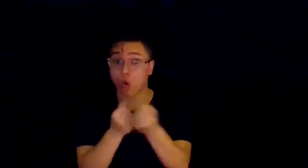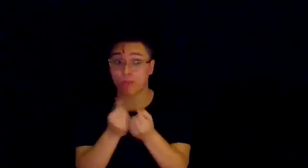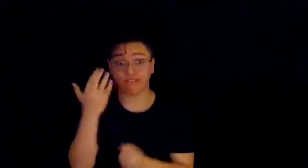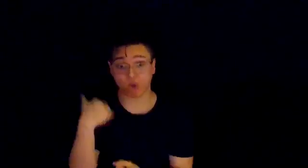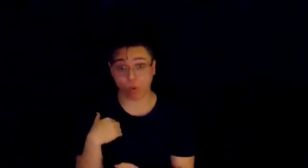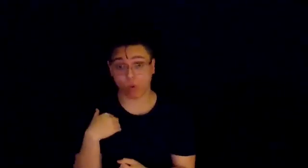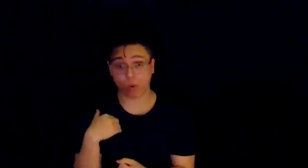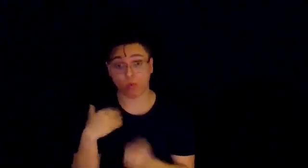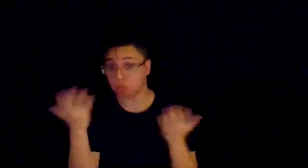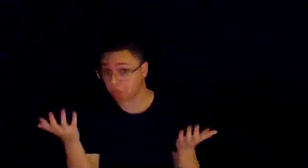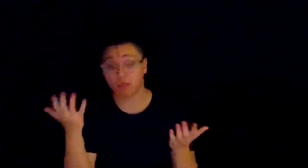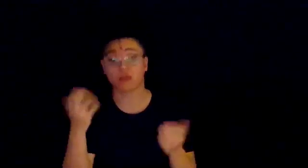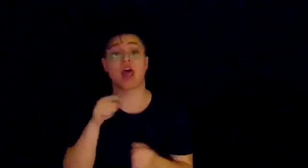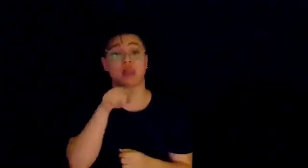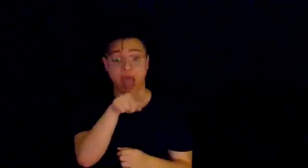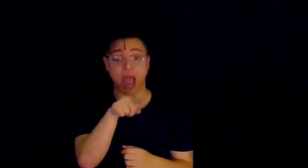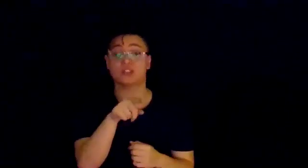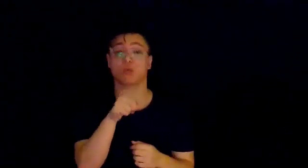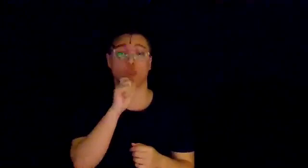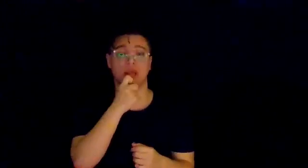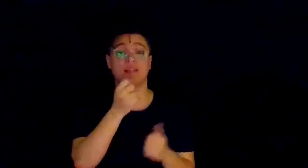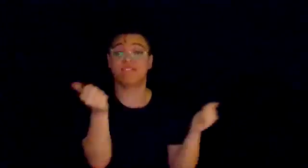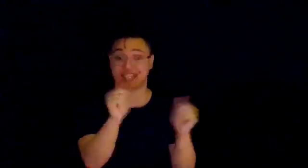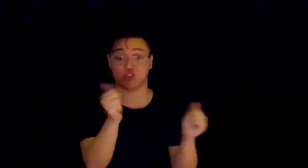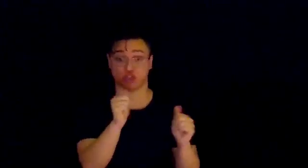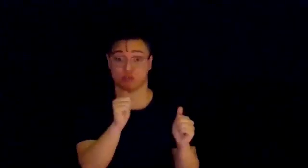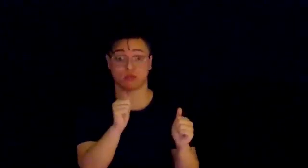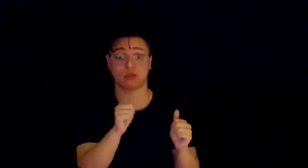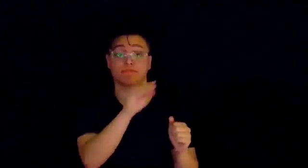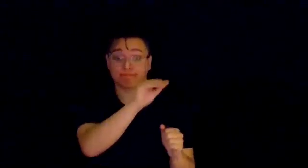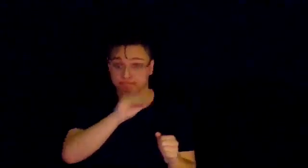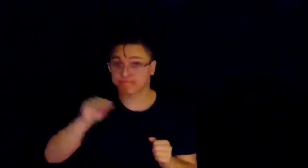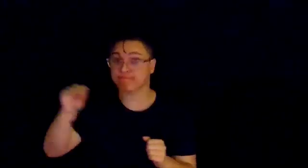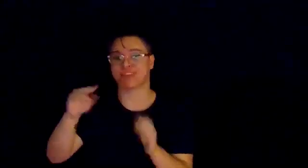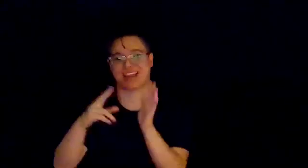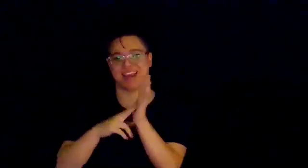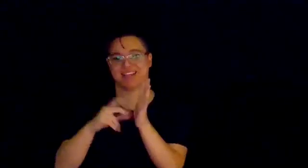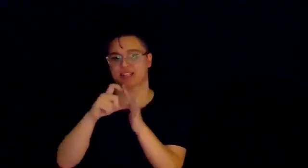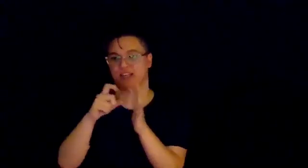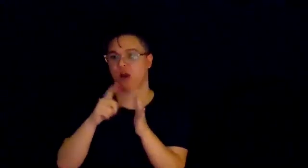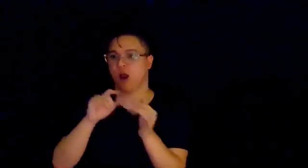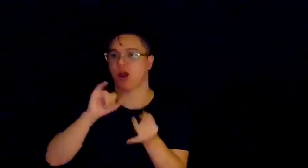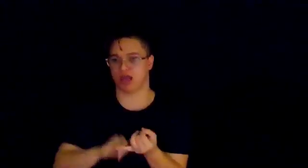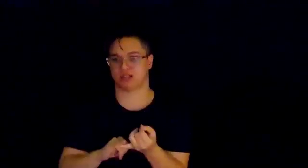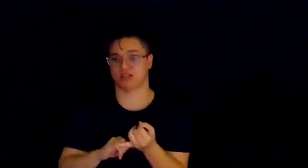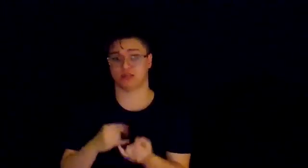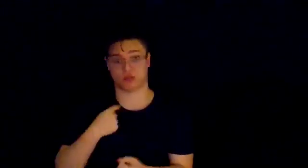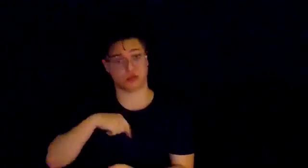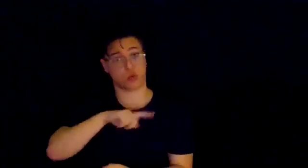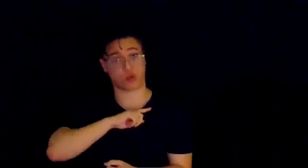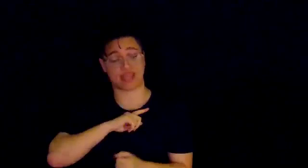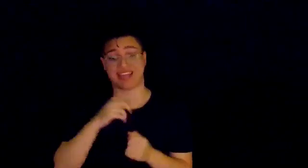you were provided some supports previously. That will finish as we move into